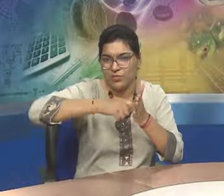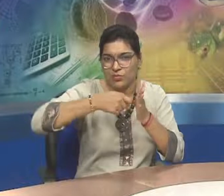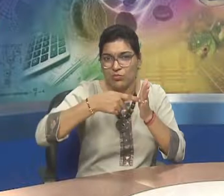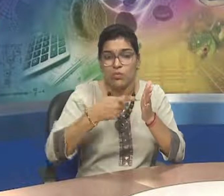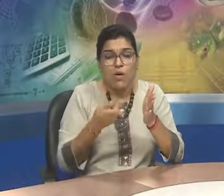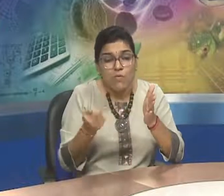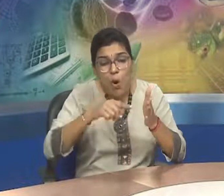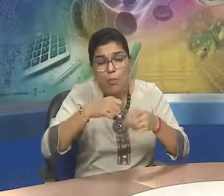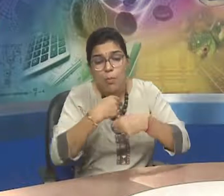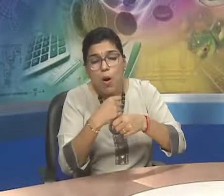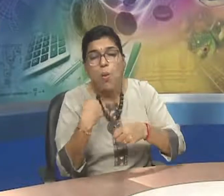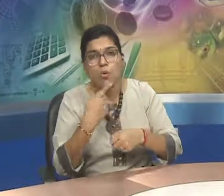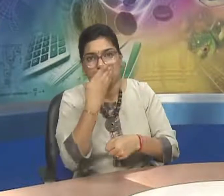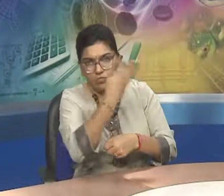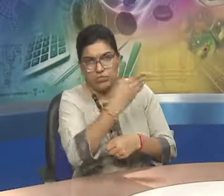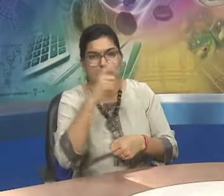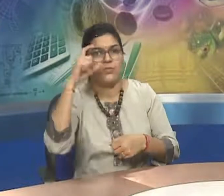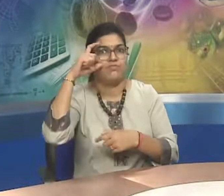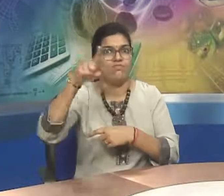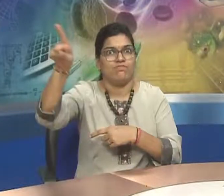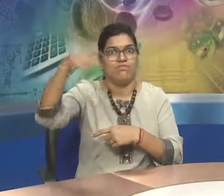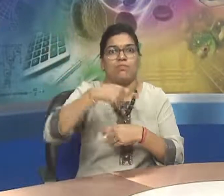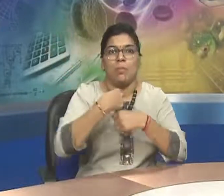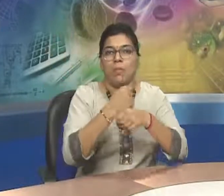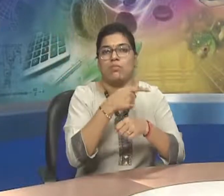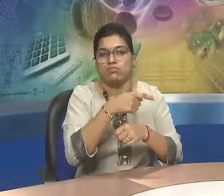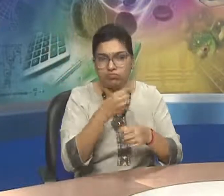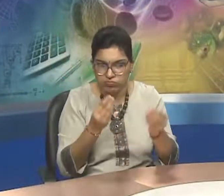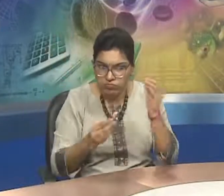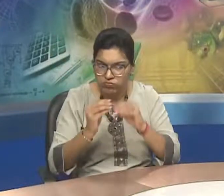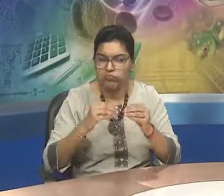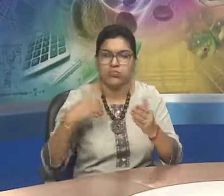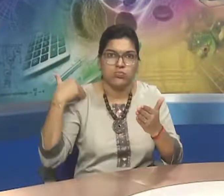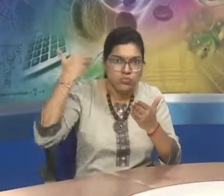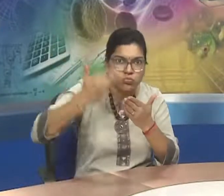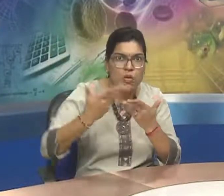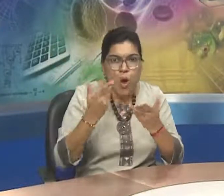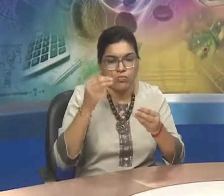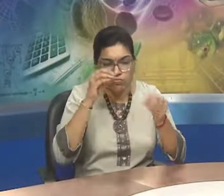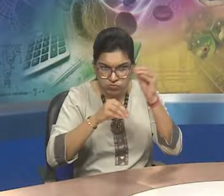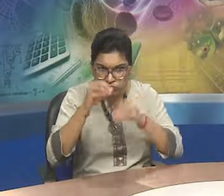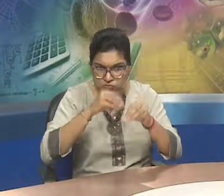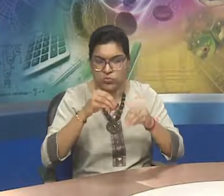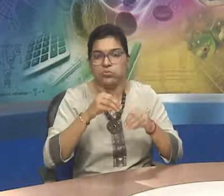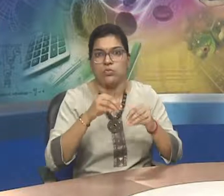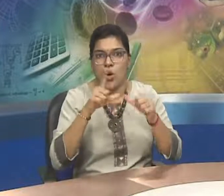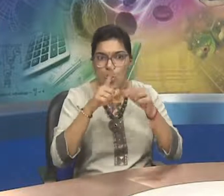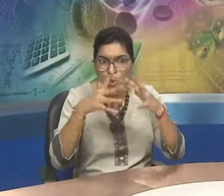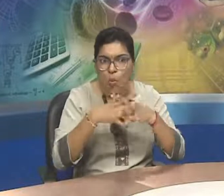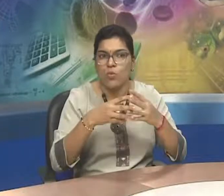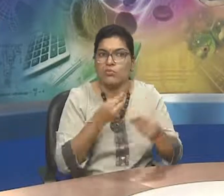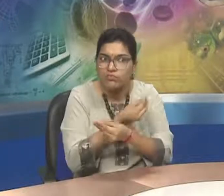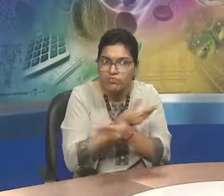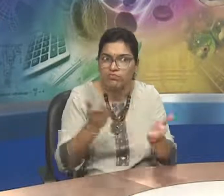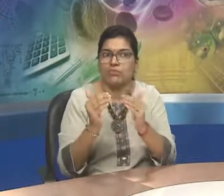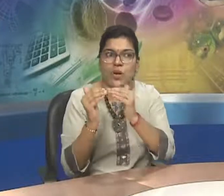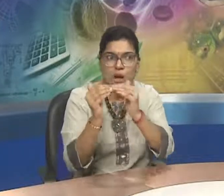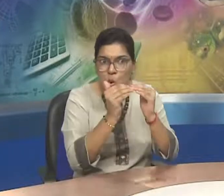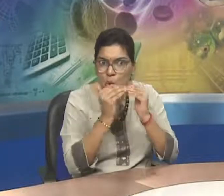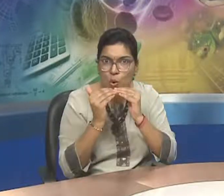Ambedkar, and he is rightly called as, or we can